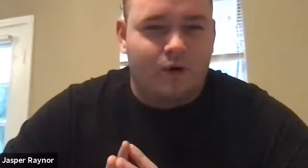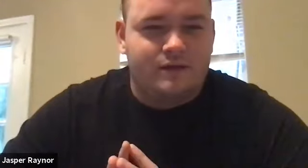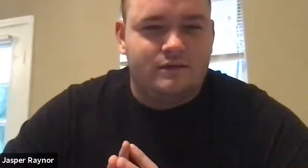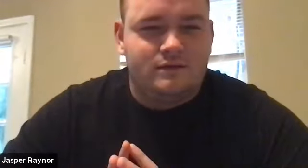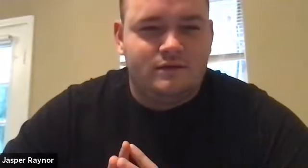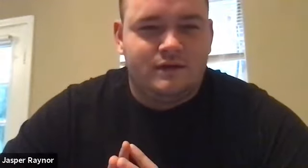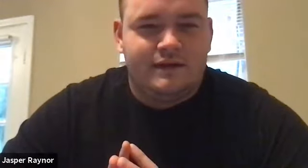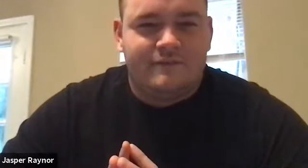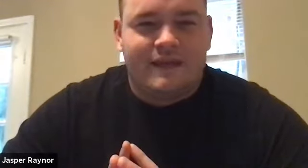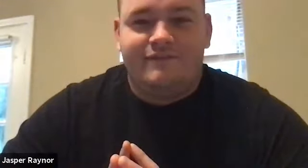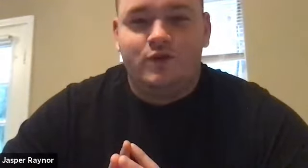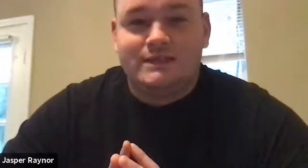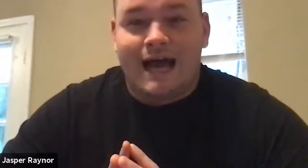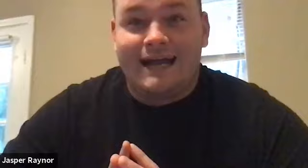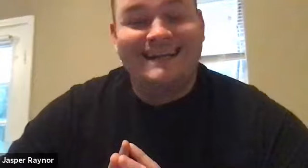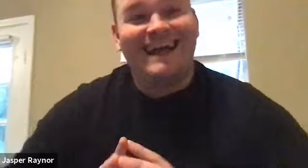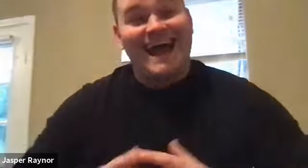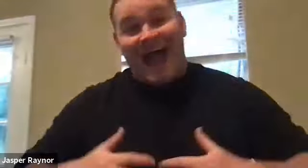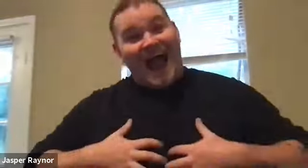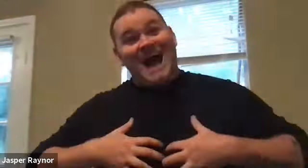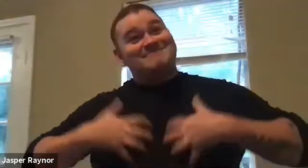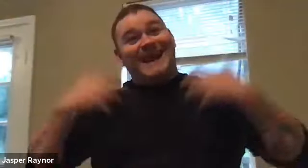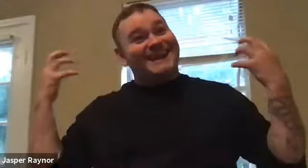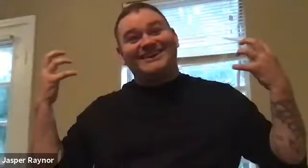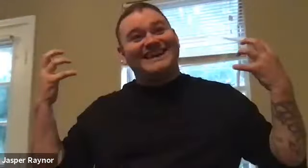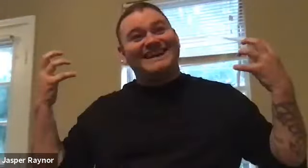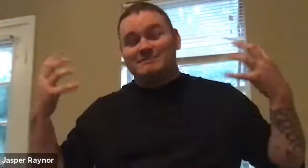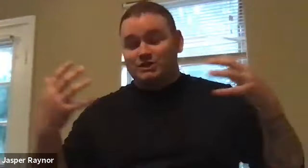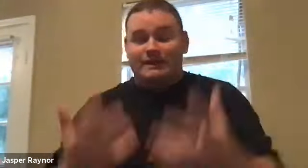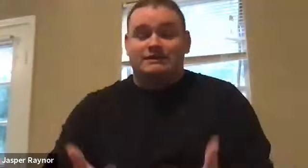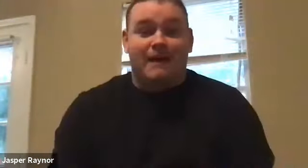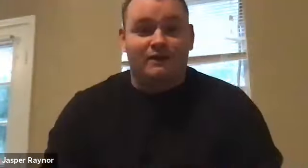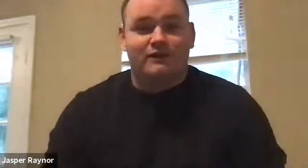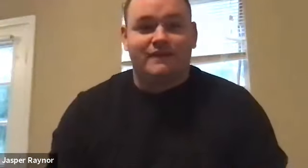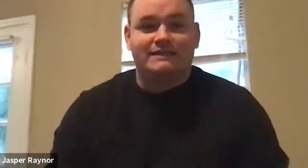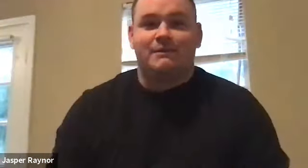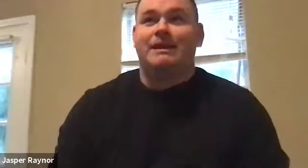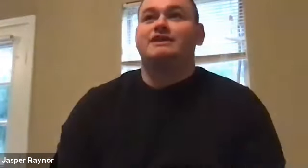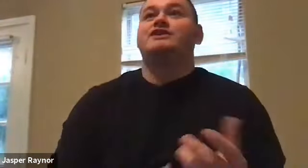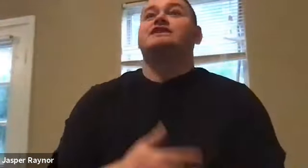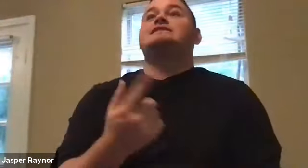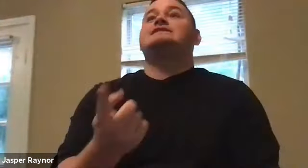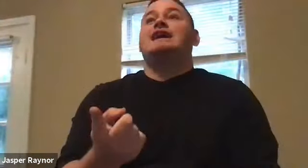important. Mhm. If you sign, I'm angry, but you got a smile on your face, I'm gonna be like, you're a